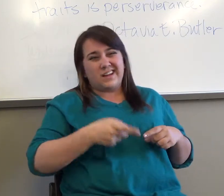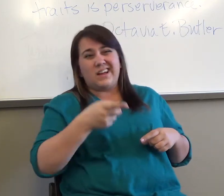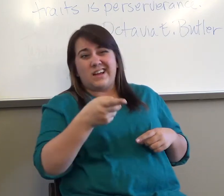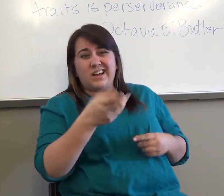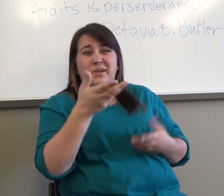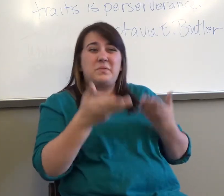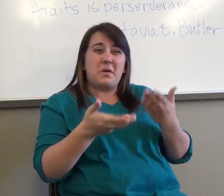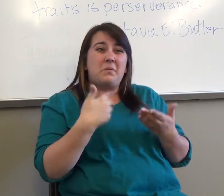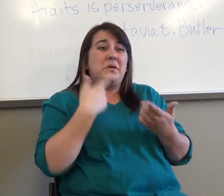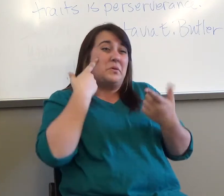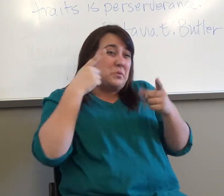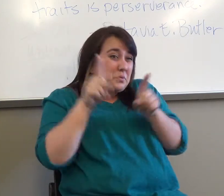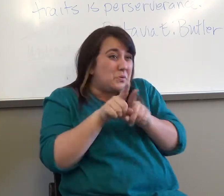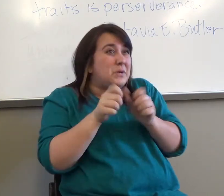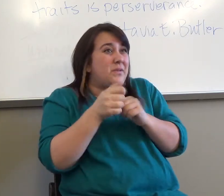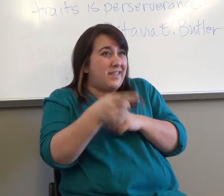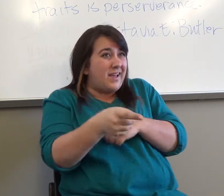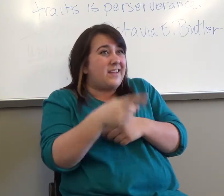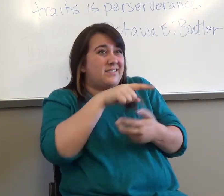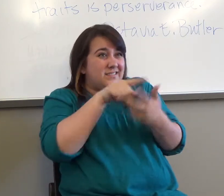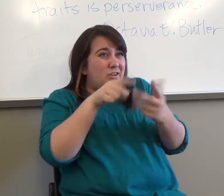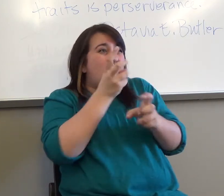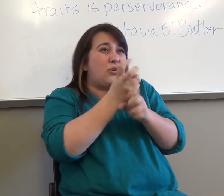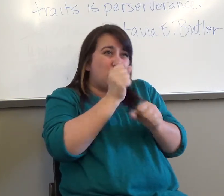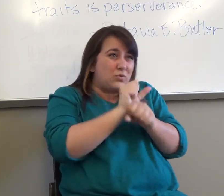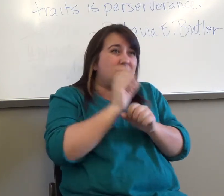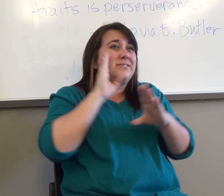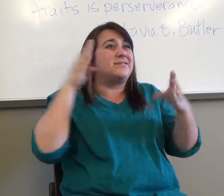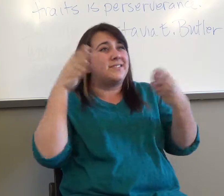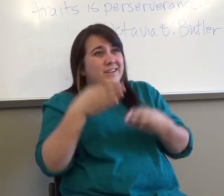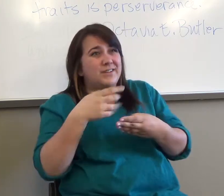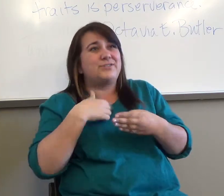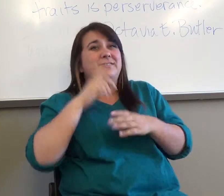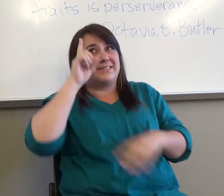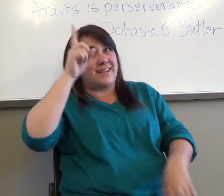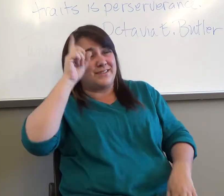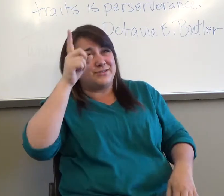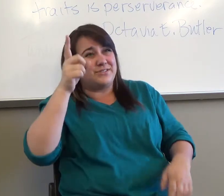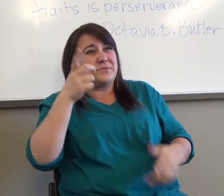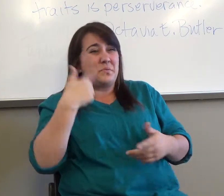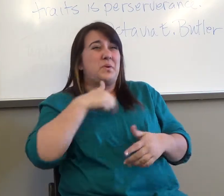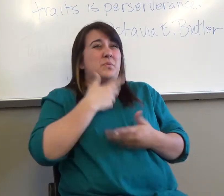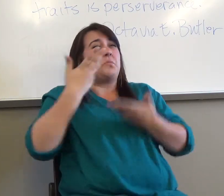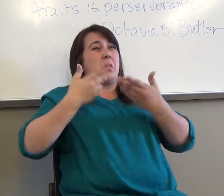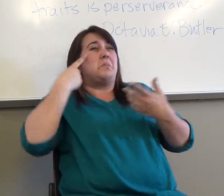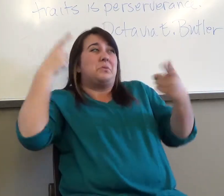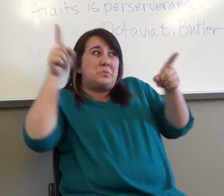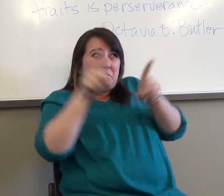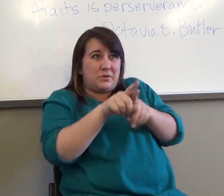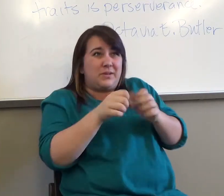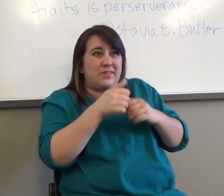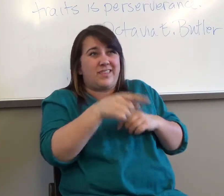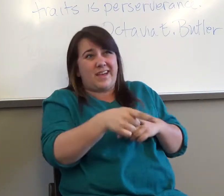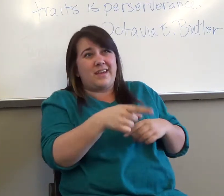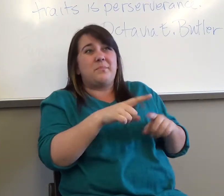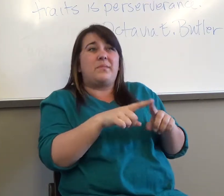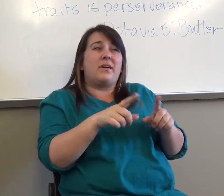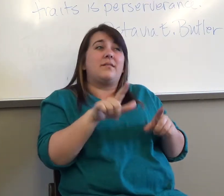all agree with that, right? Yeah, you do need to work hard, you need to be dedicated, you need to be intelligent. But you might